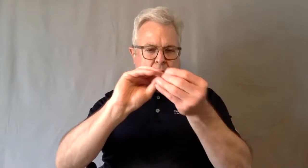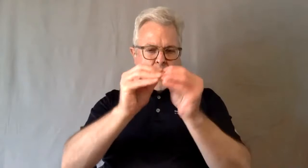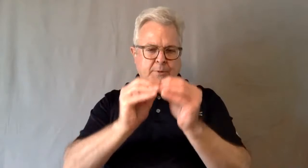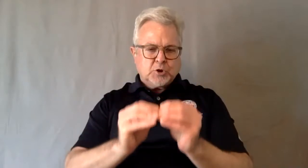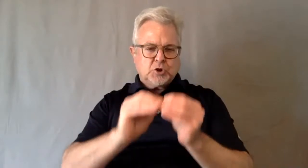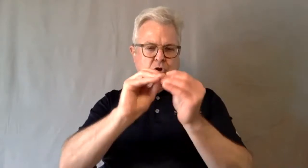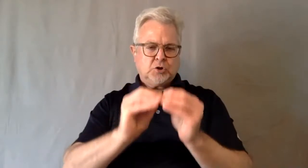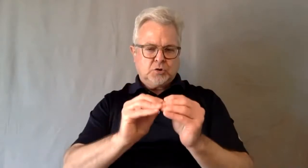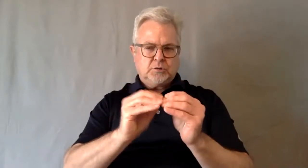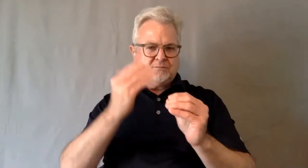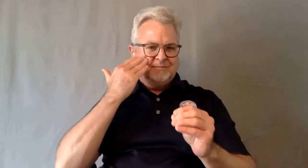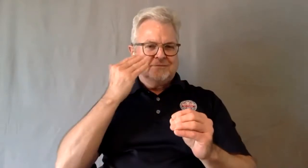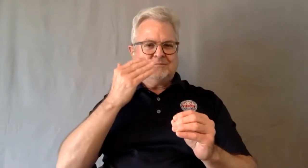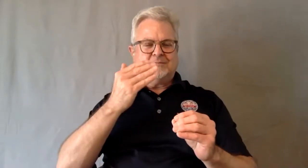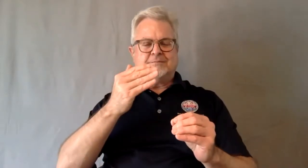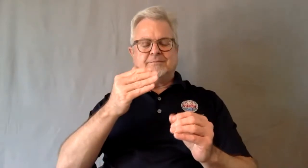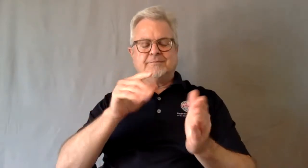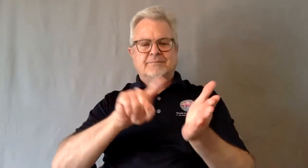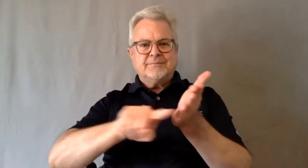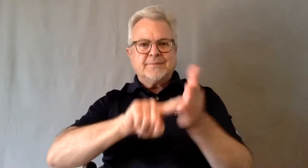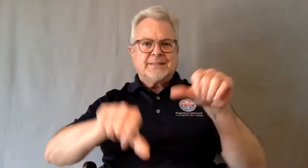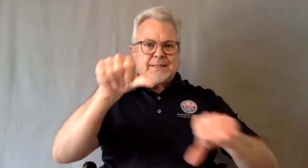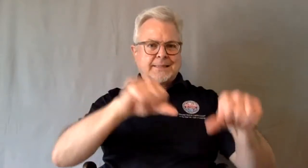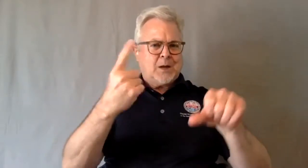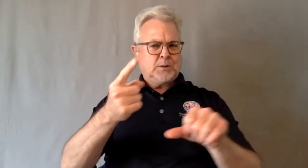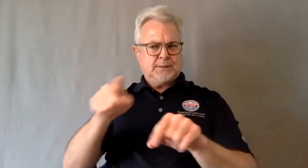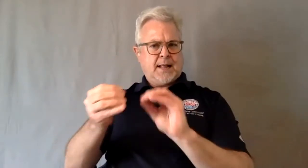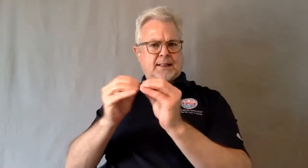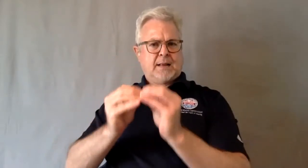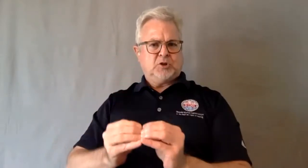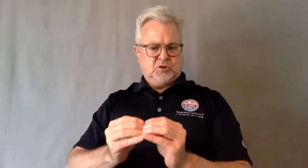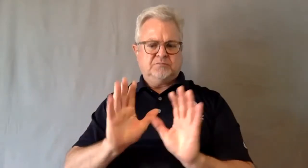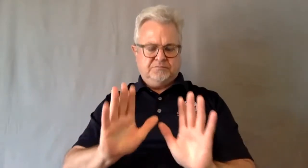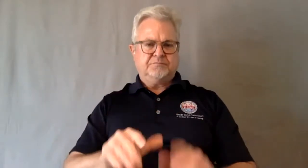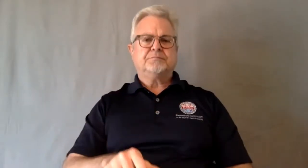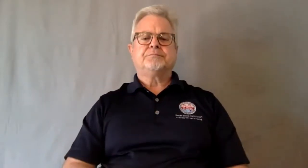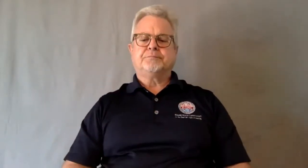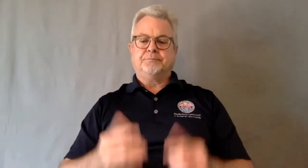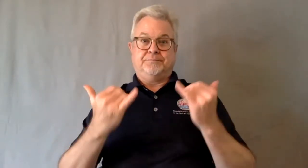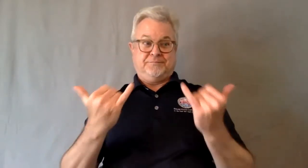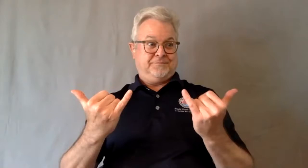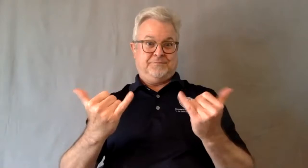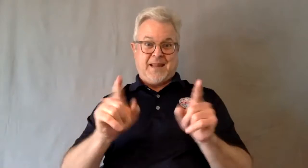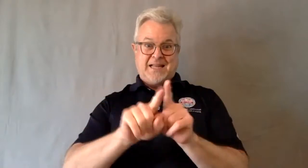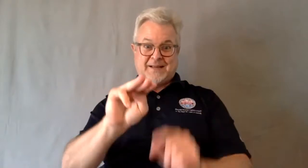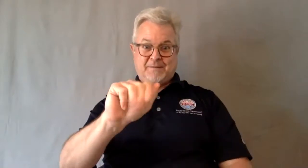It's important for us to look at the numbers, the science and the research and the